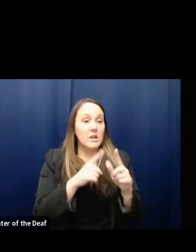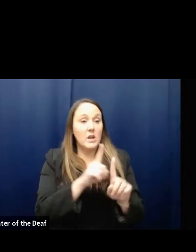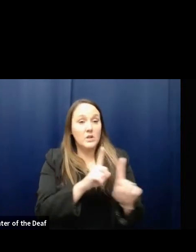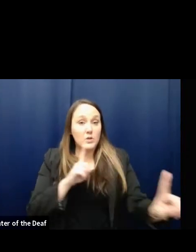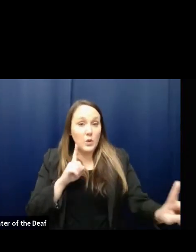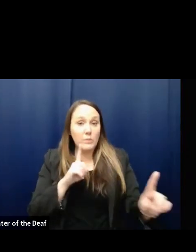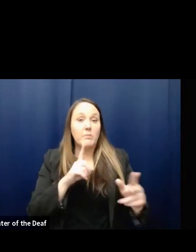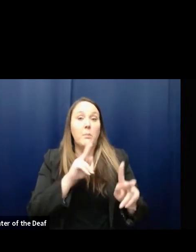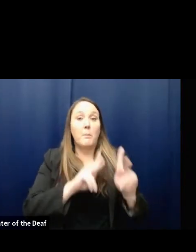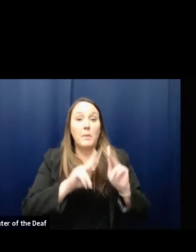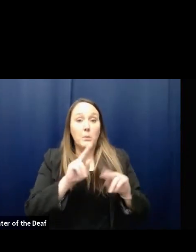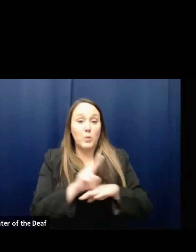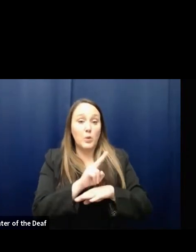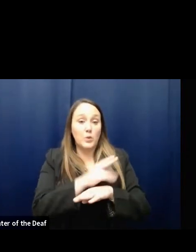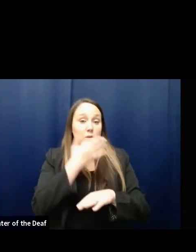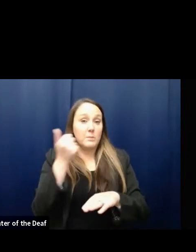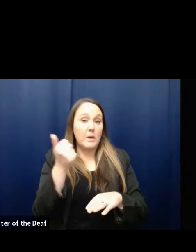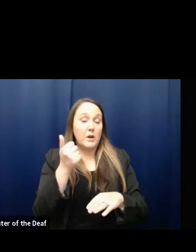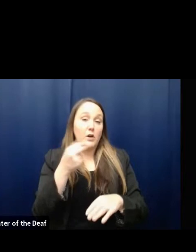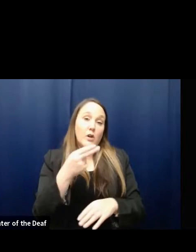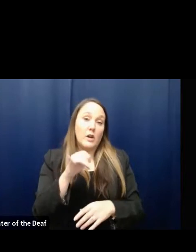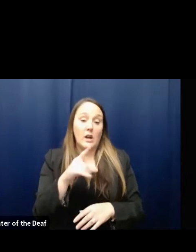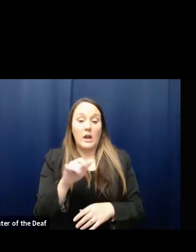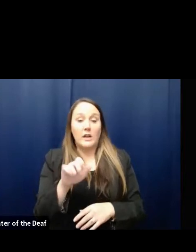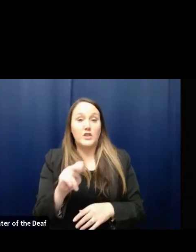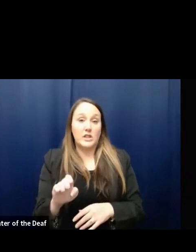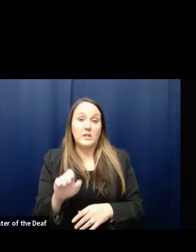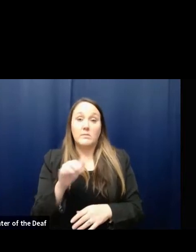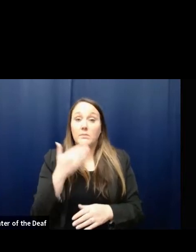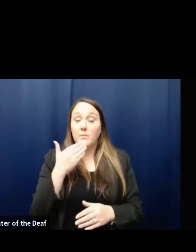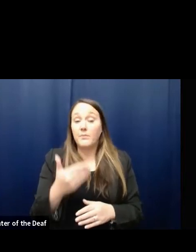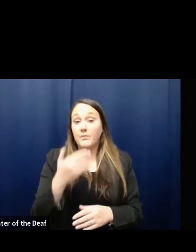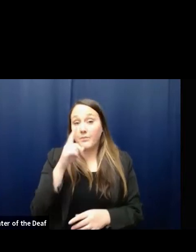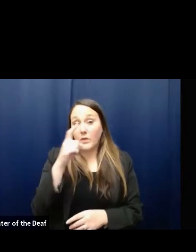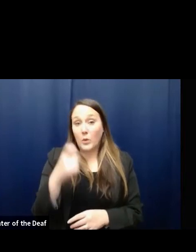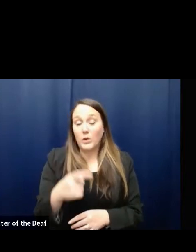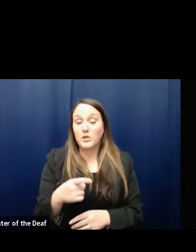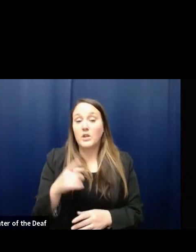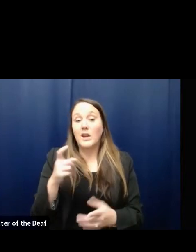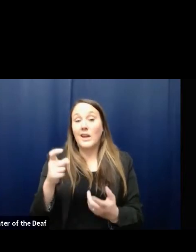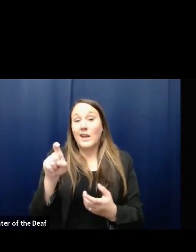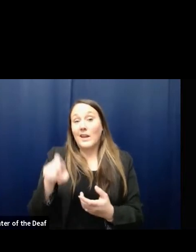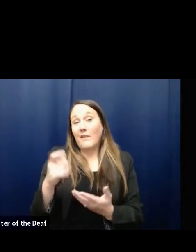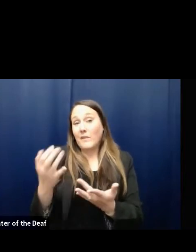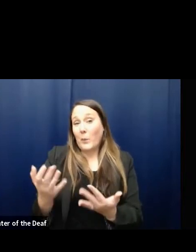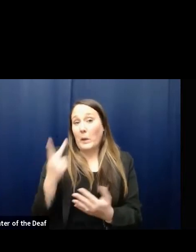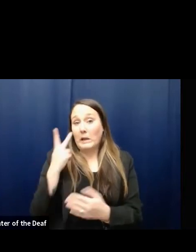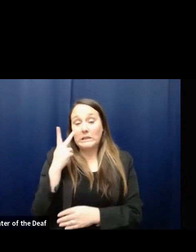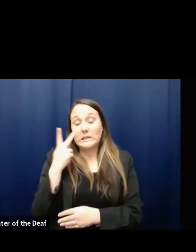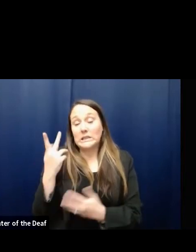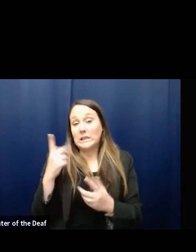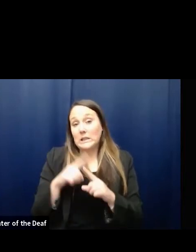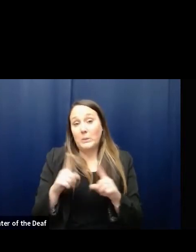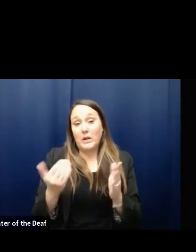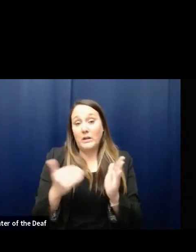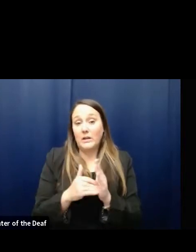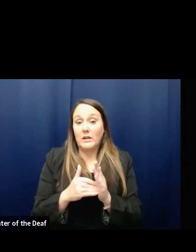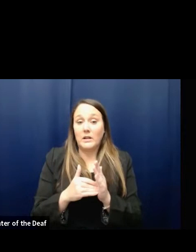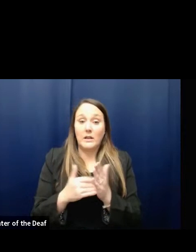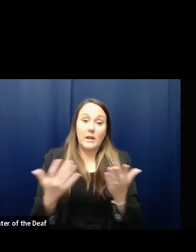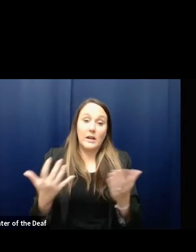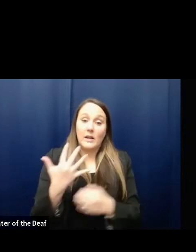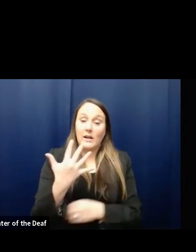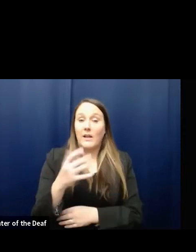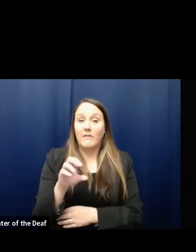people using better hygiene? That's a great question. And, we'll have to wait and see. But again, practice back to the 5